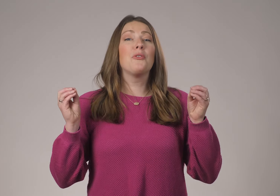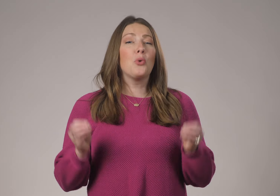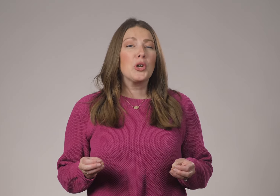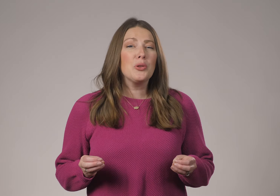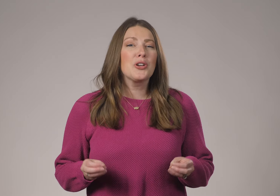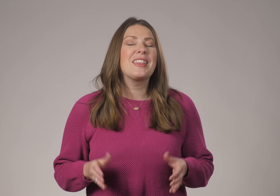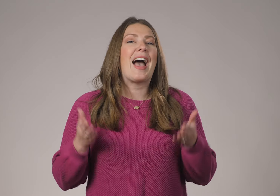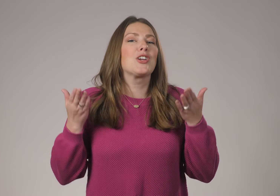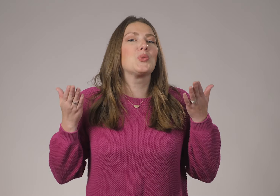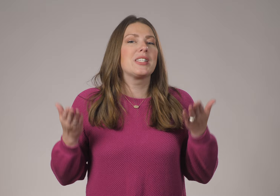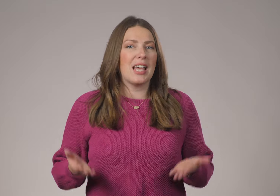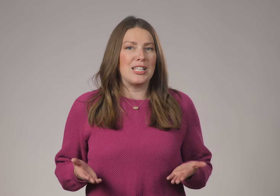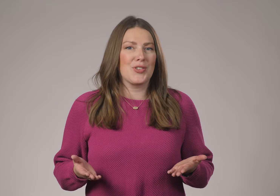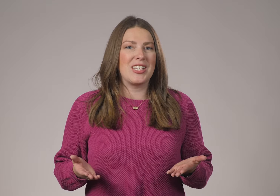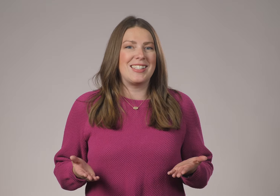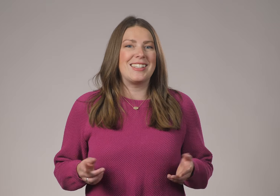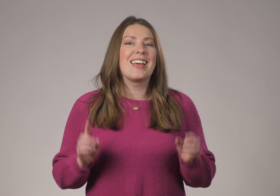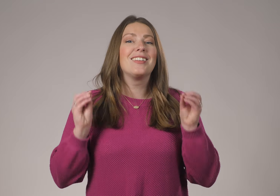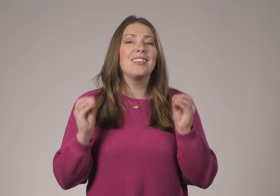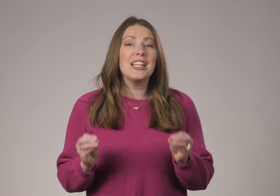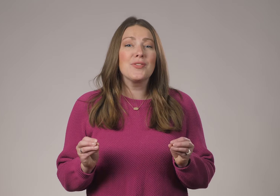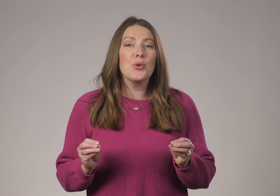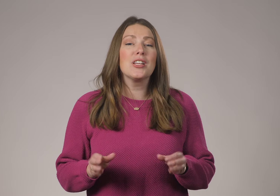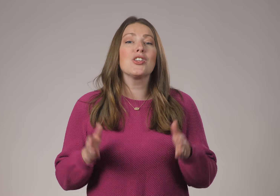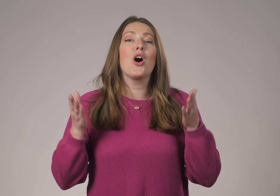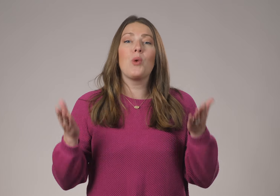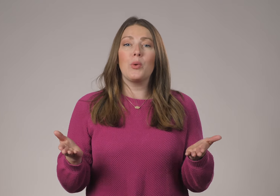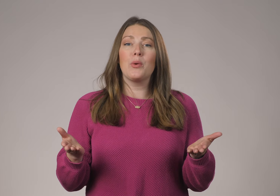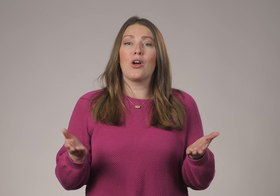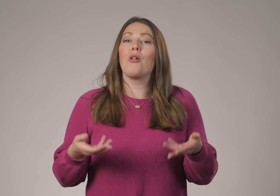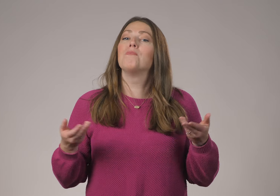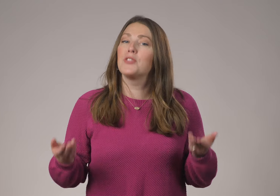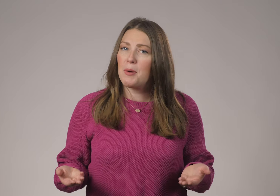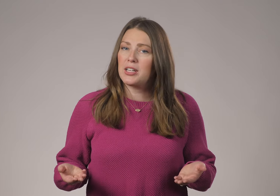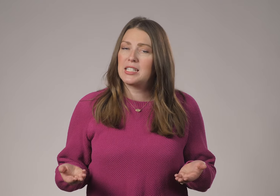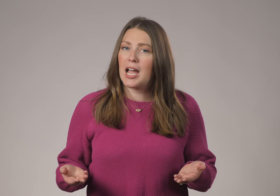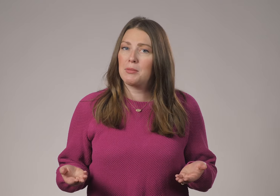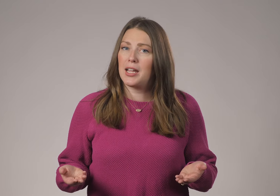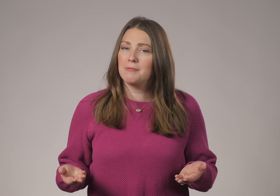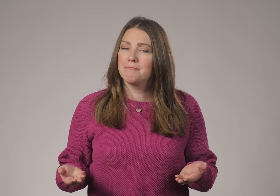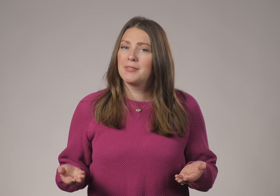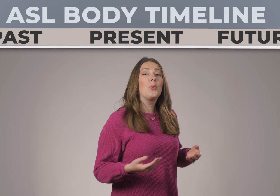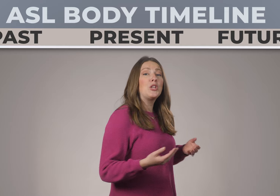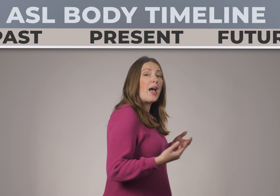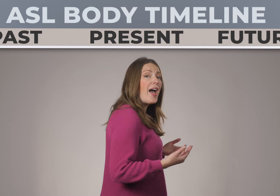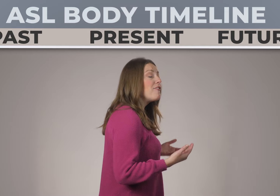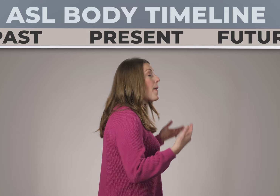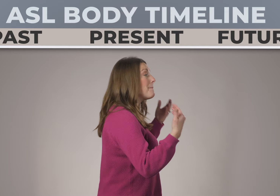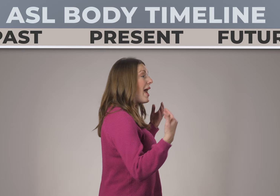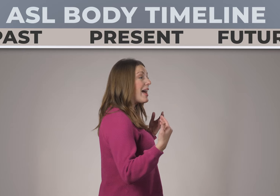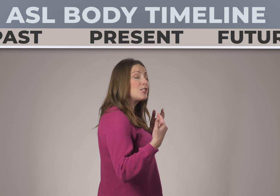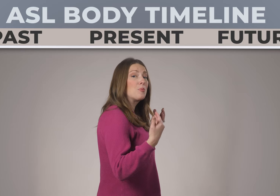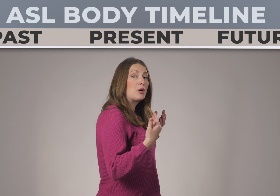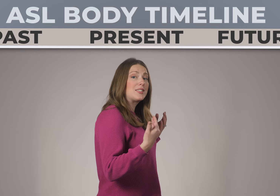Before you learn the actual signs for tenses, let's focus on what we would call the body timeline. When you have past, present,